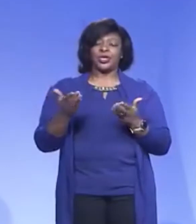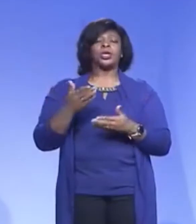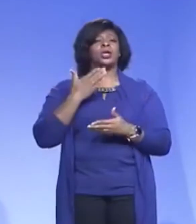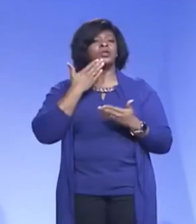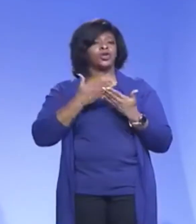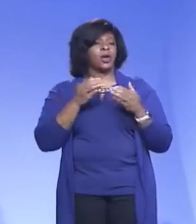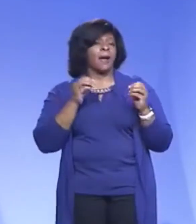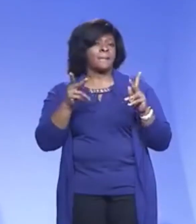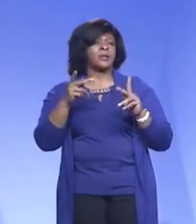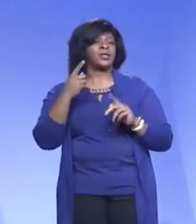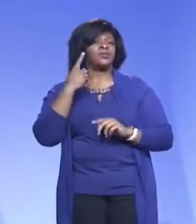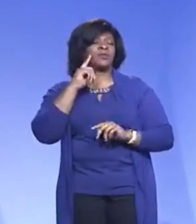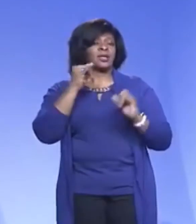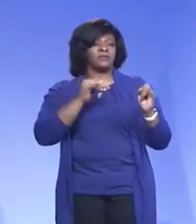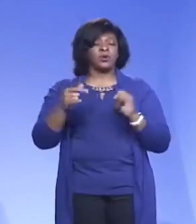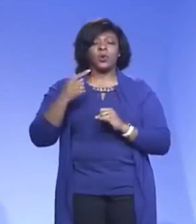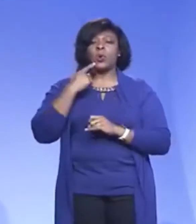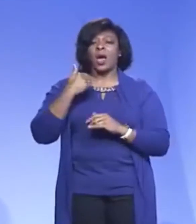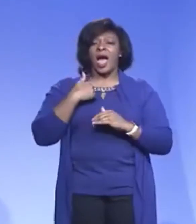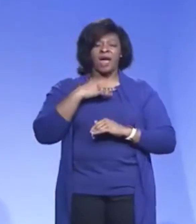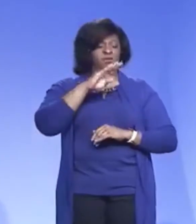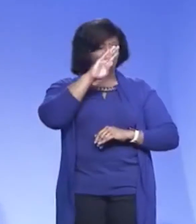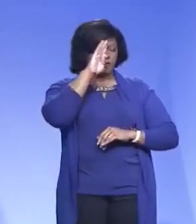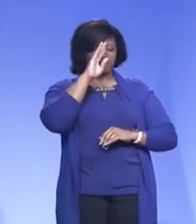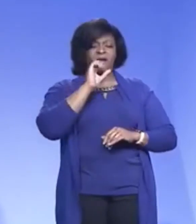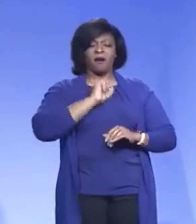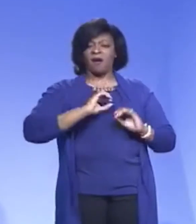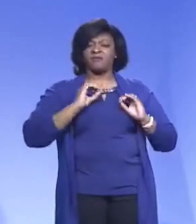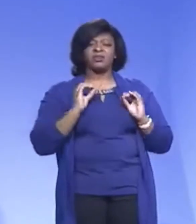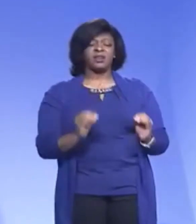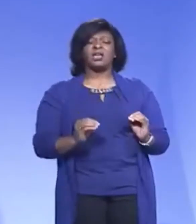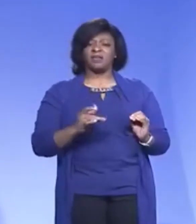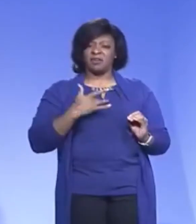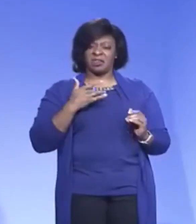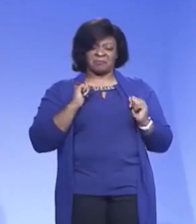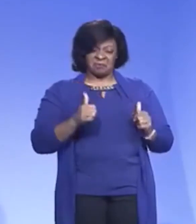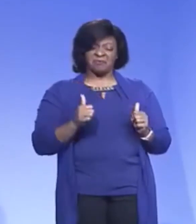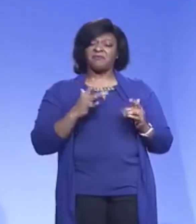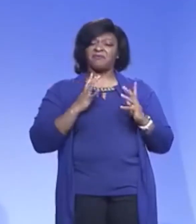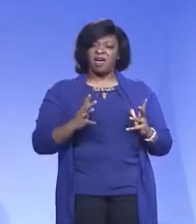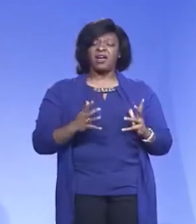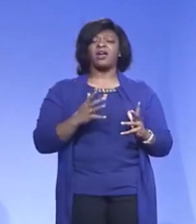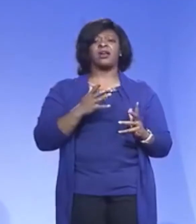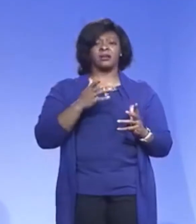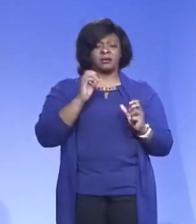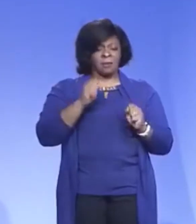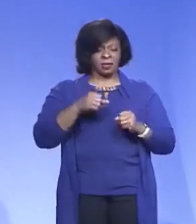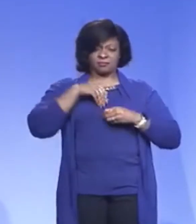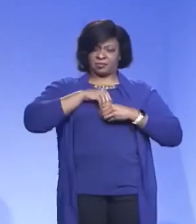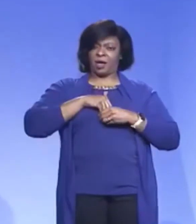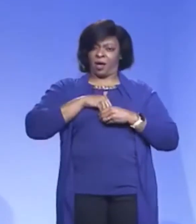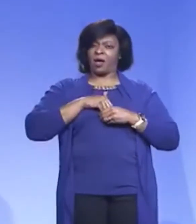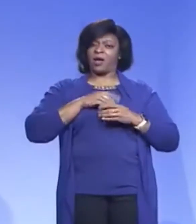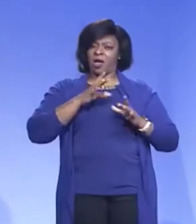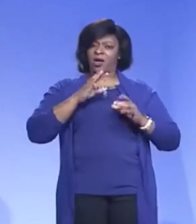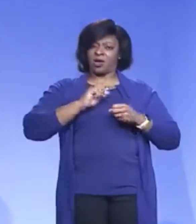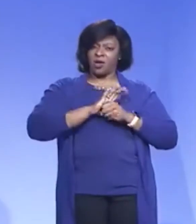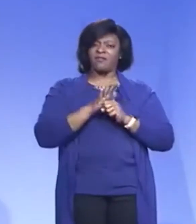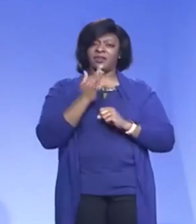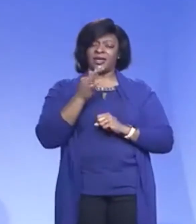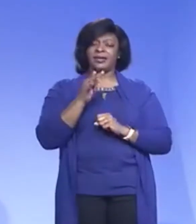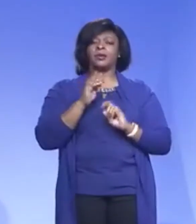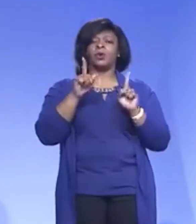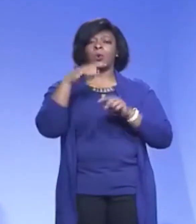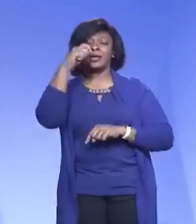for individuals who are asymptomatic and may actually have COVID to get tested. But the critical piece of that